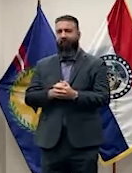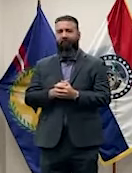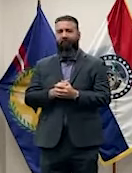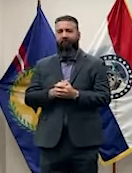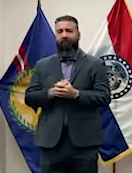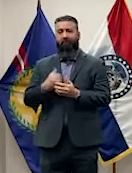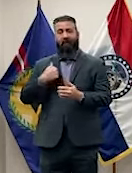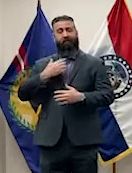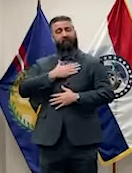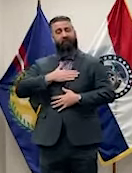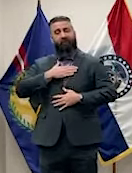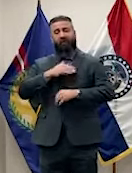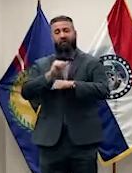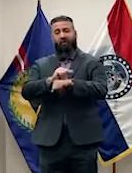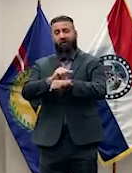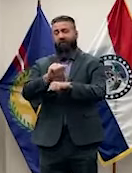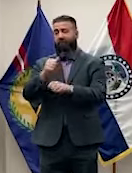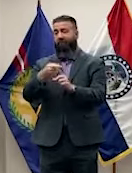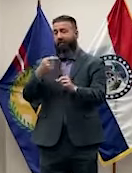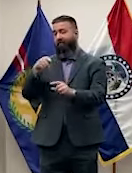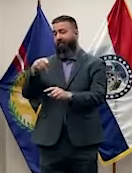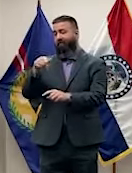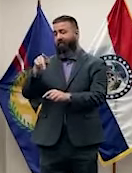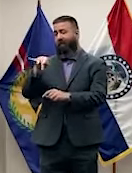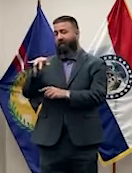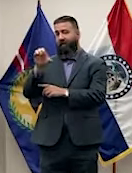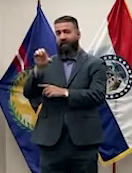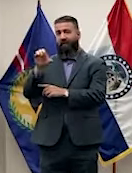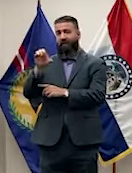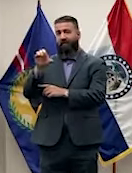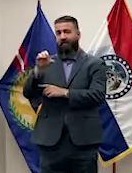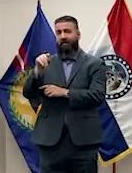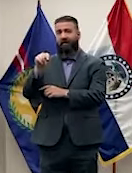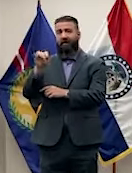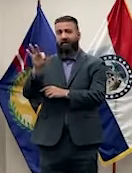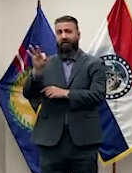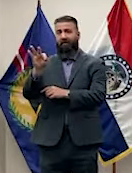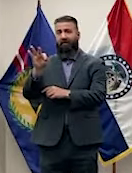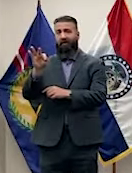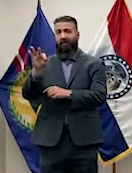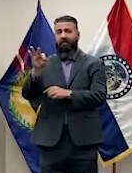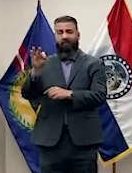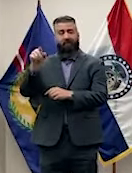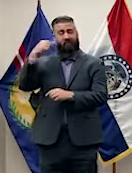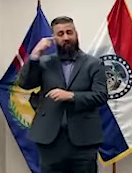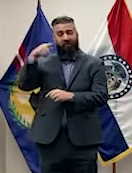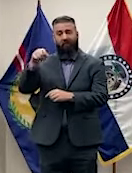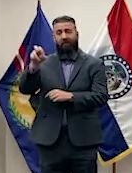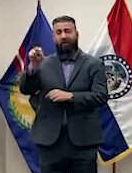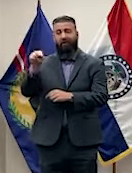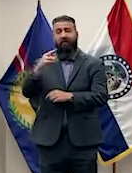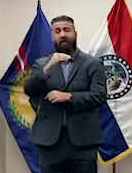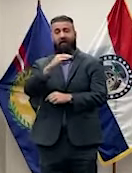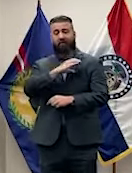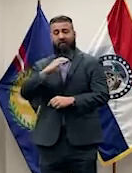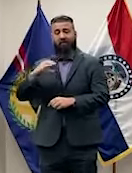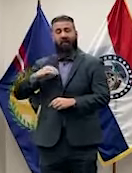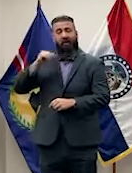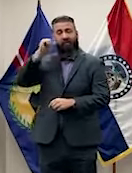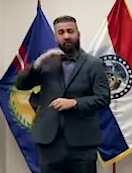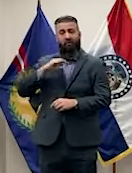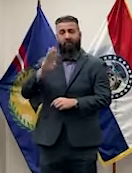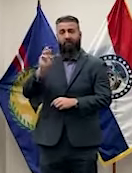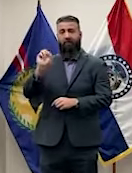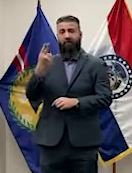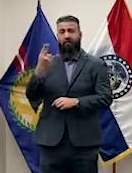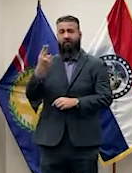I appreciate the work of the Pandemic Task Force, FEMA, Governor Parson, and Congresswoman Bush for their work on getting healthcare